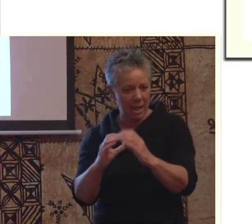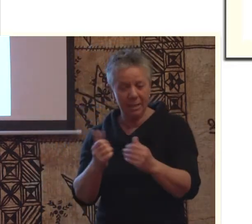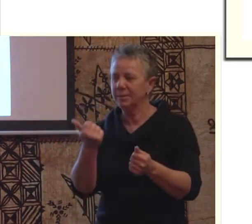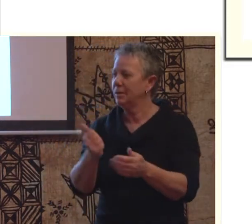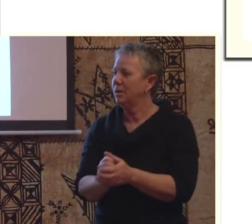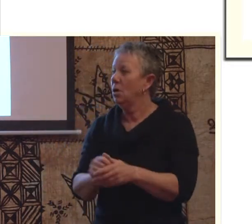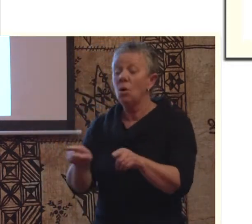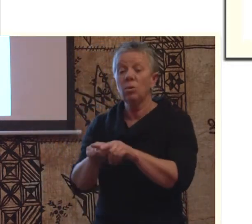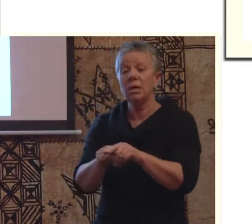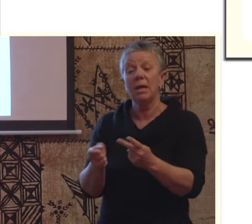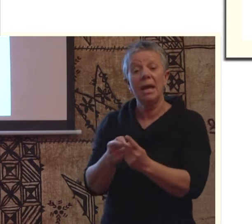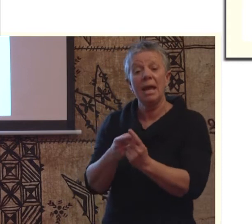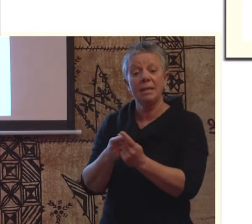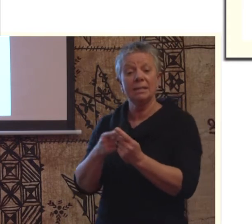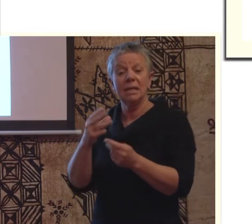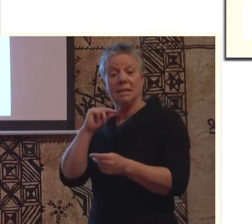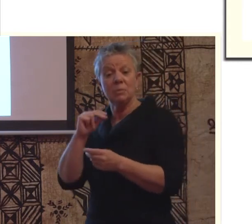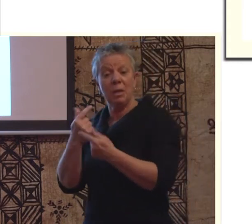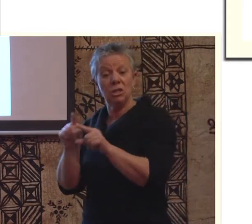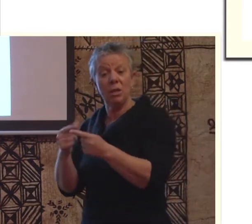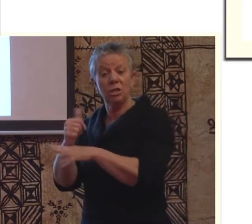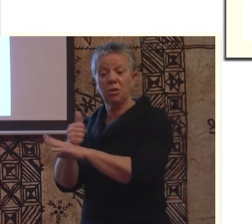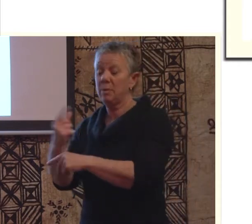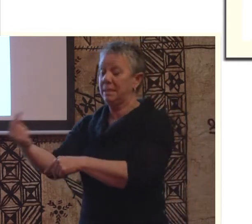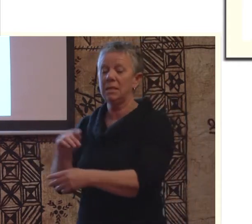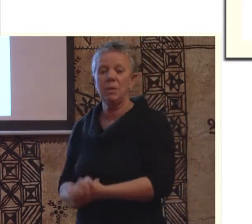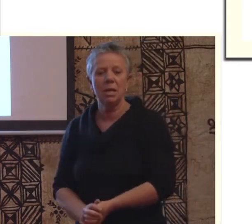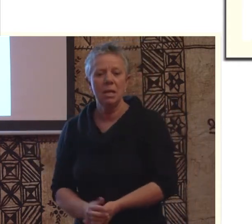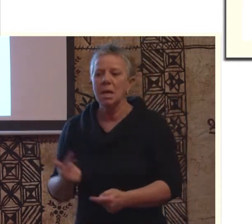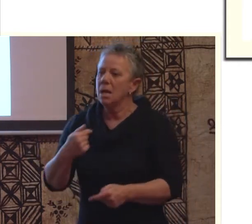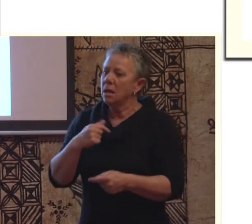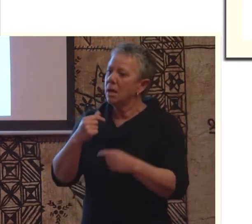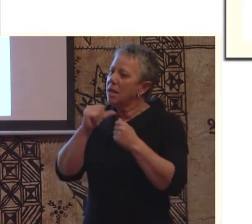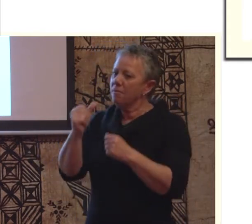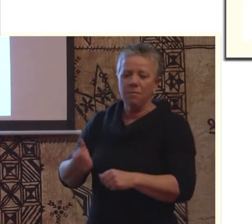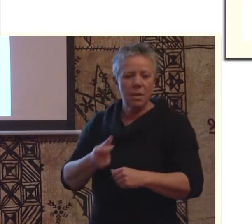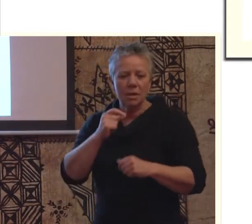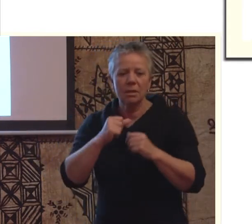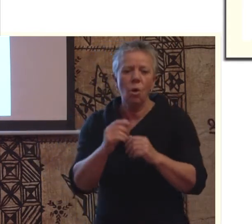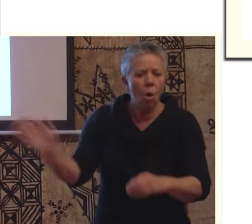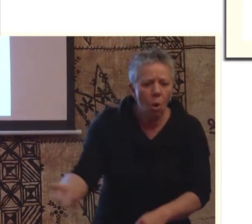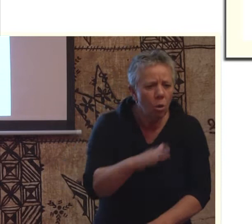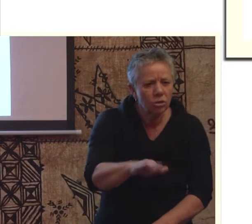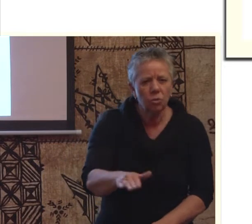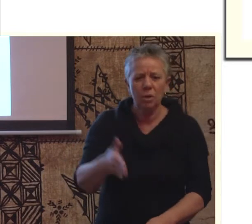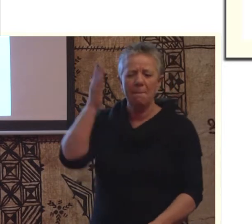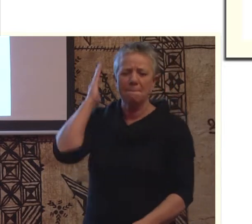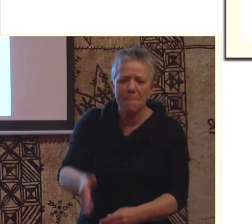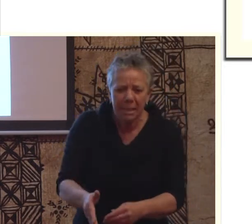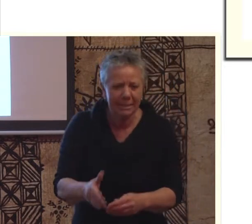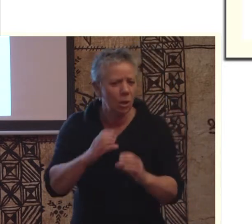Another speech therapist said that the ability to communicate is an essential life skill that is important for